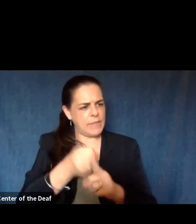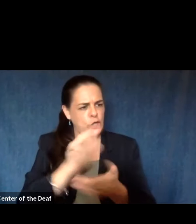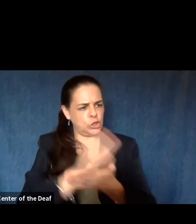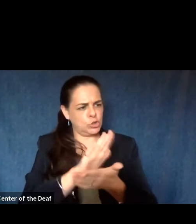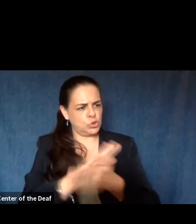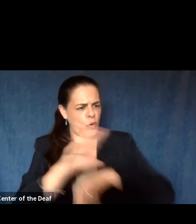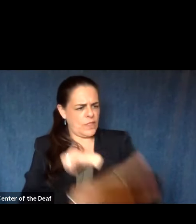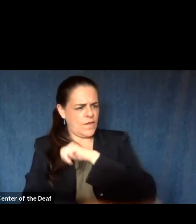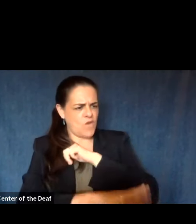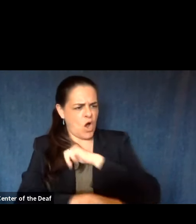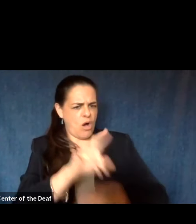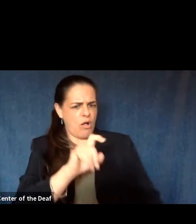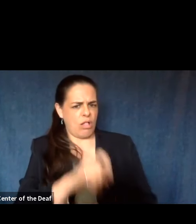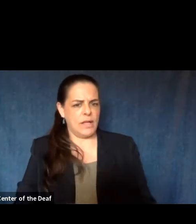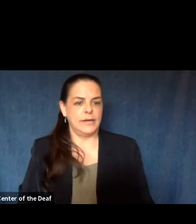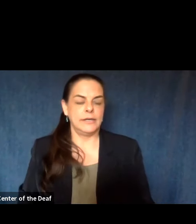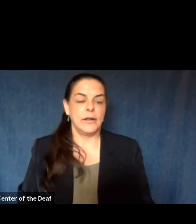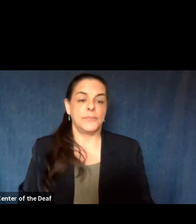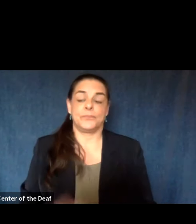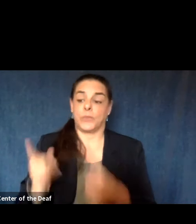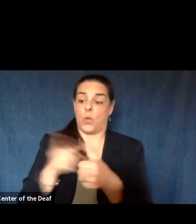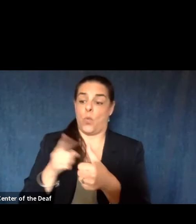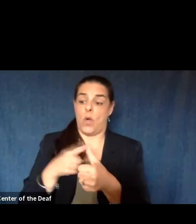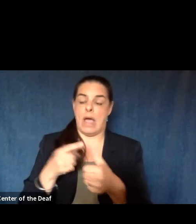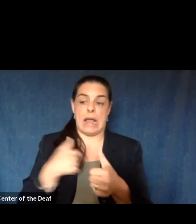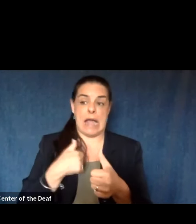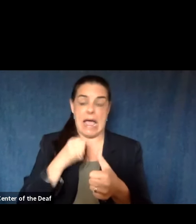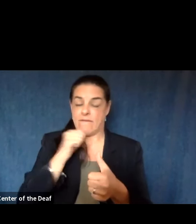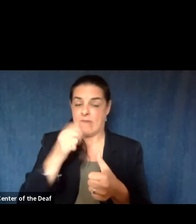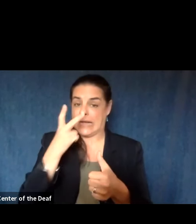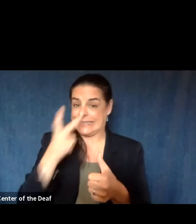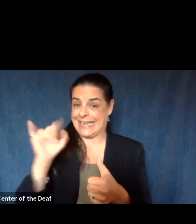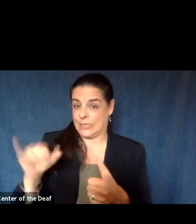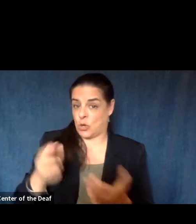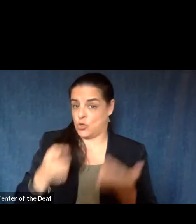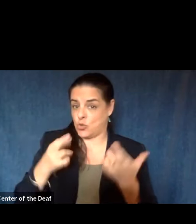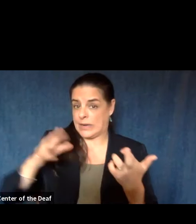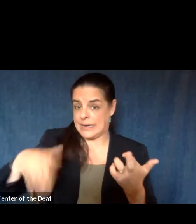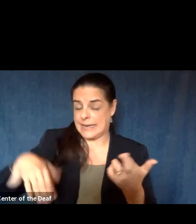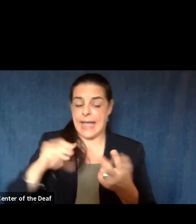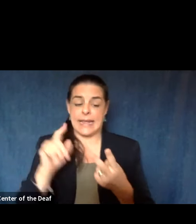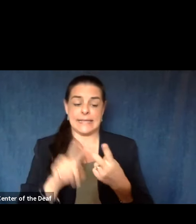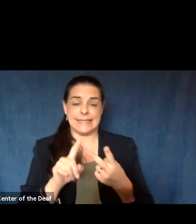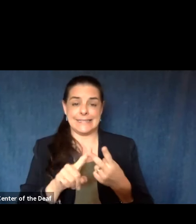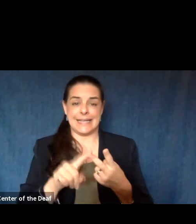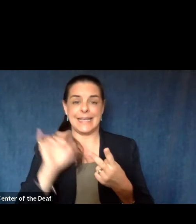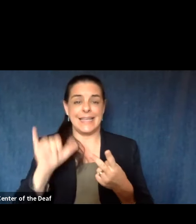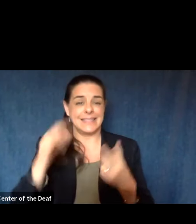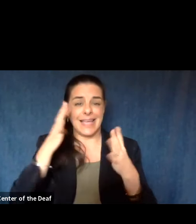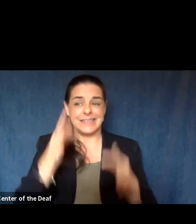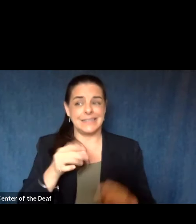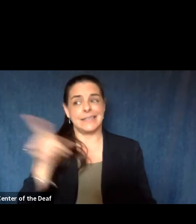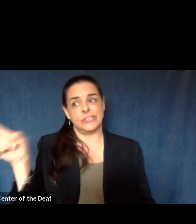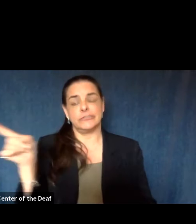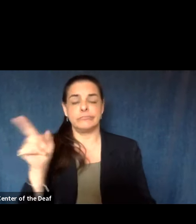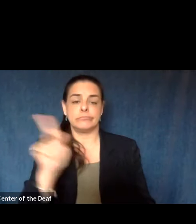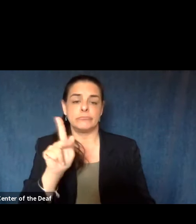fall? One, I haven't seen those yet. And two, that's a decision that'll be made by the